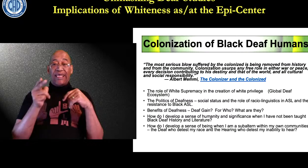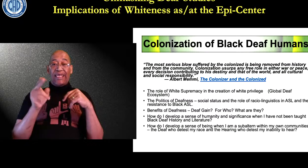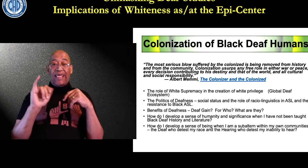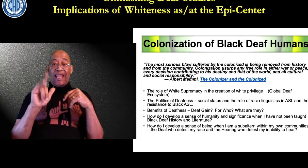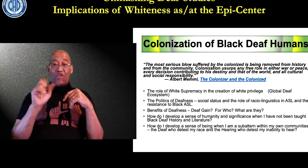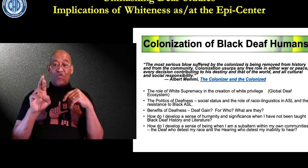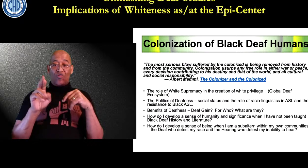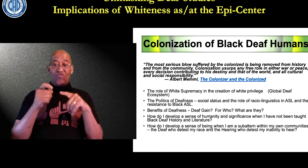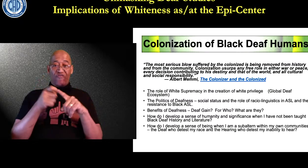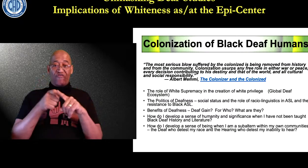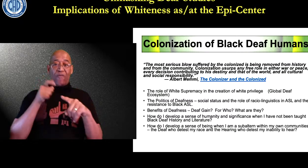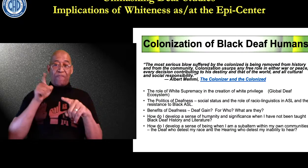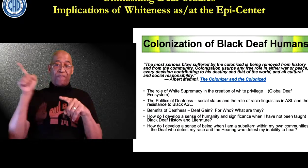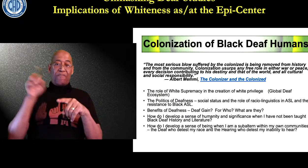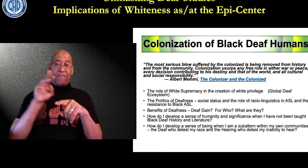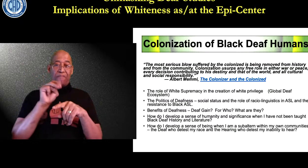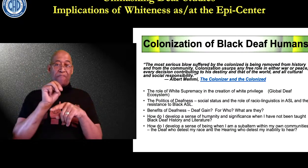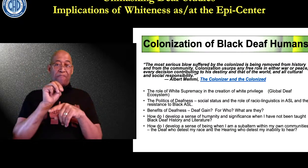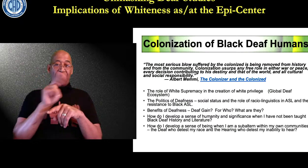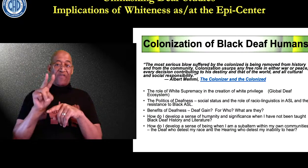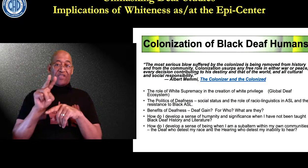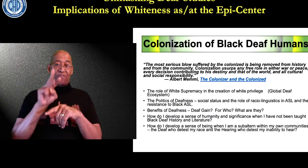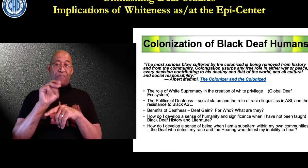in 1825.